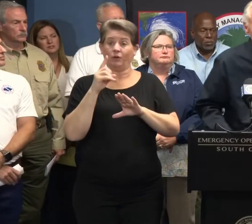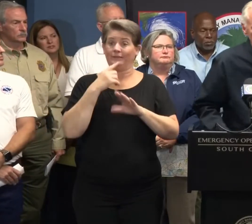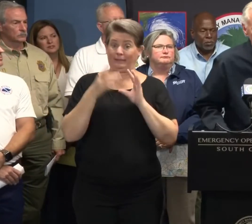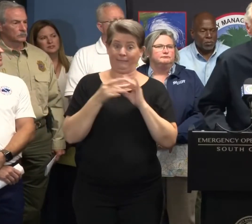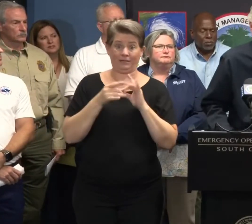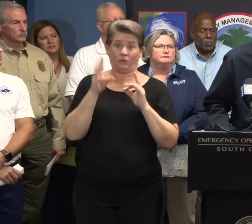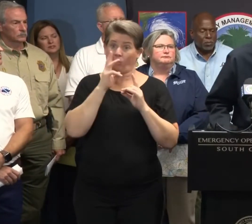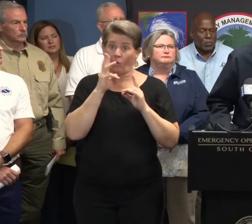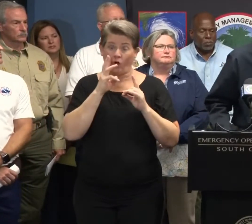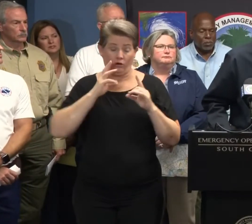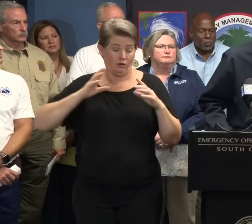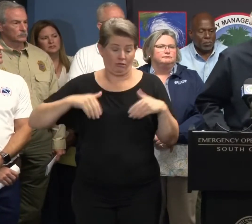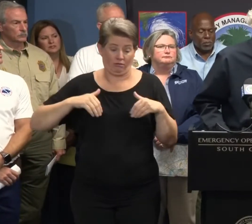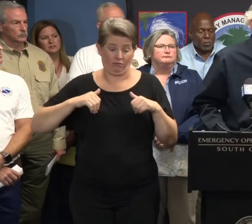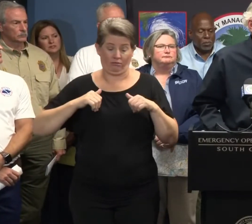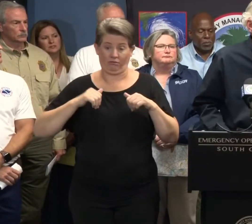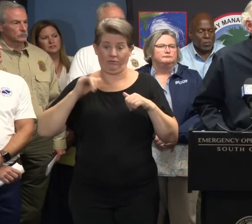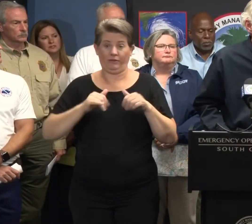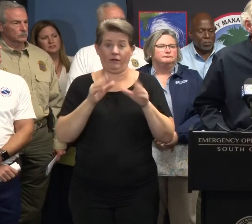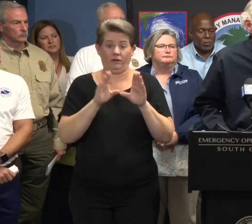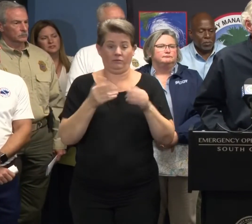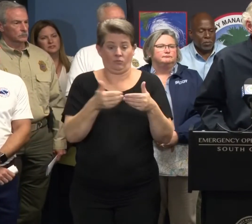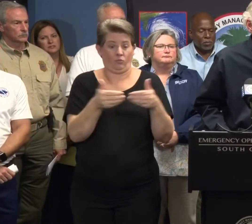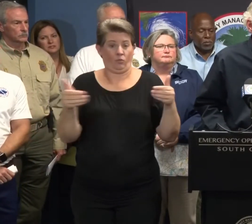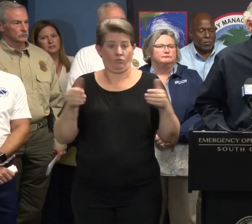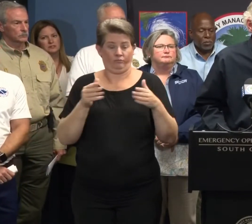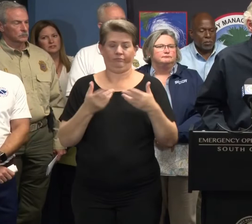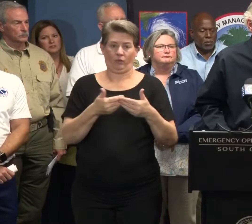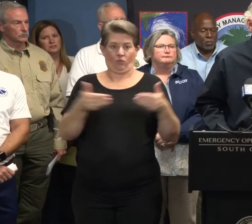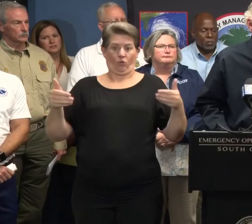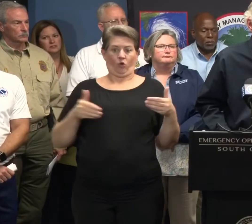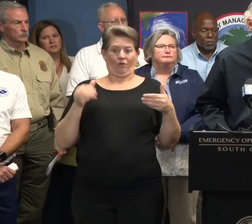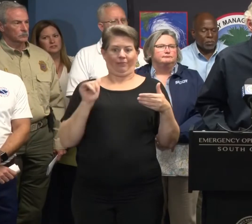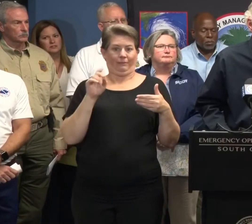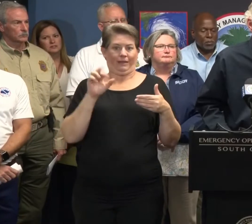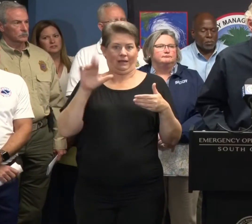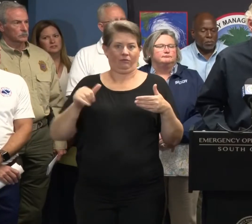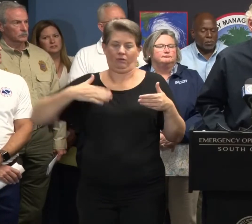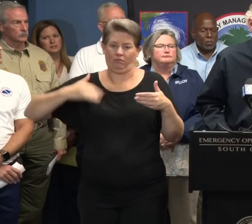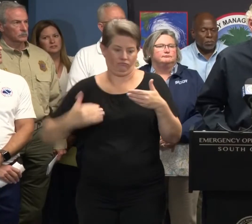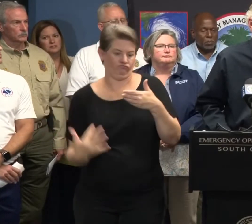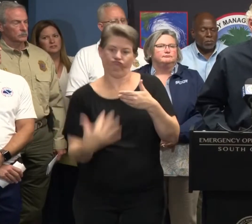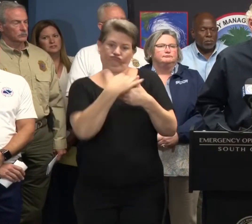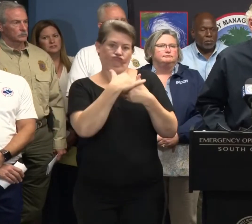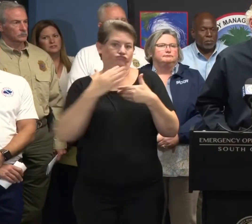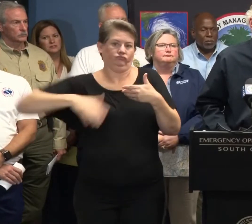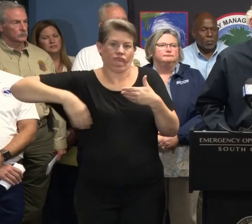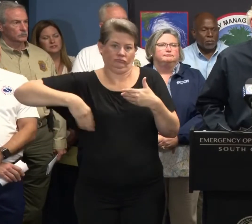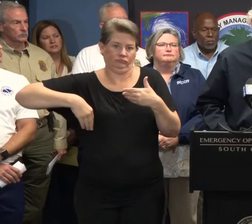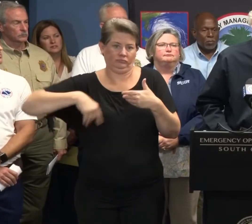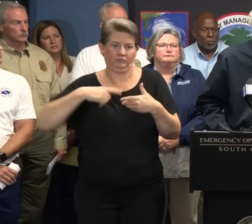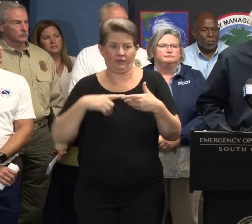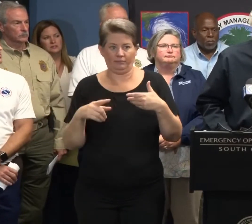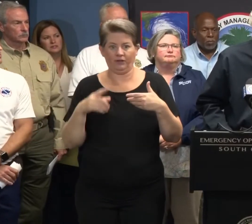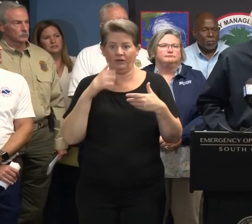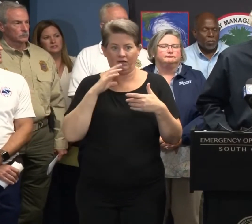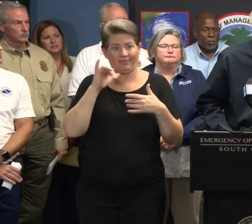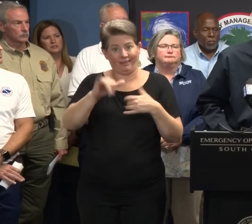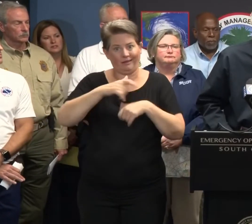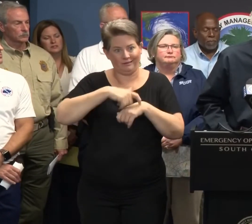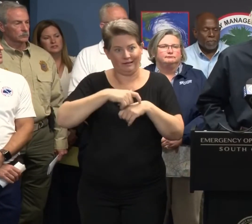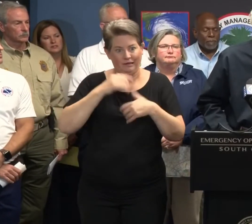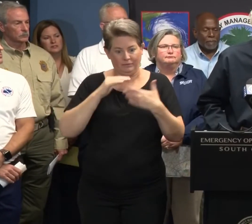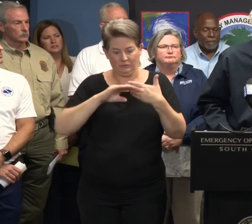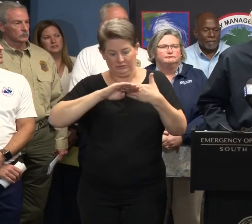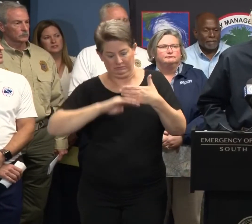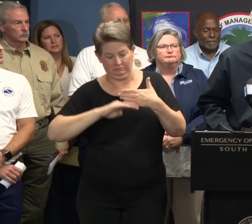over the battery, the low wall at the battery, which is good news, but it was 6 inches to a foot at that time, when I